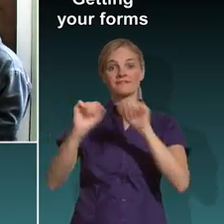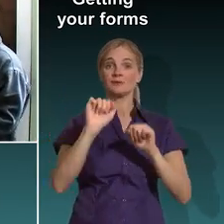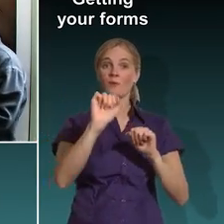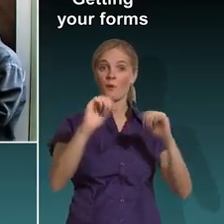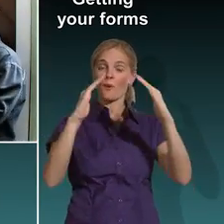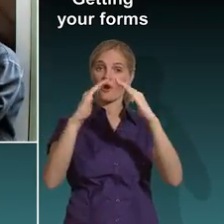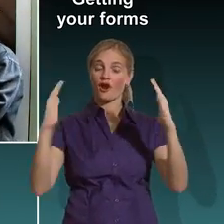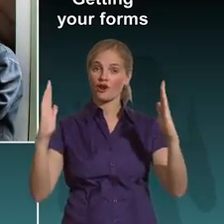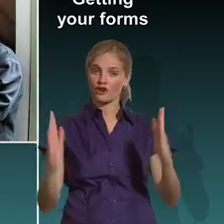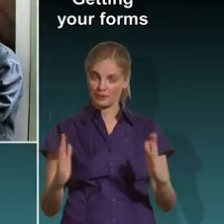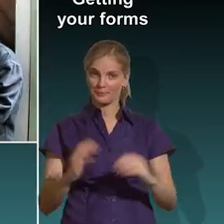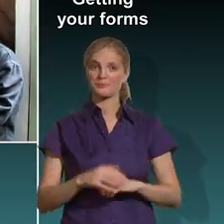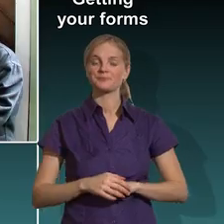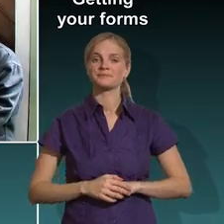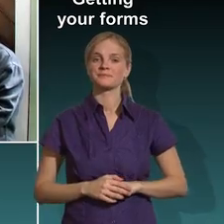When the collector visits your home,